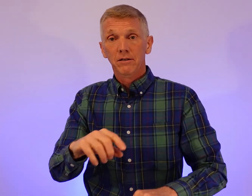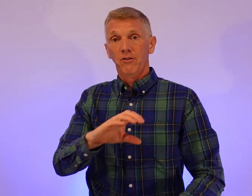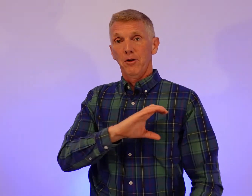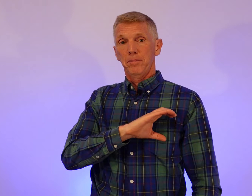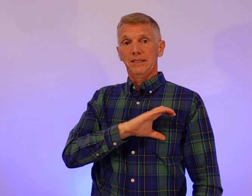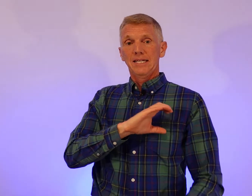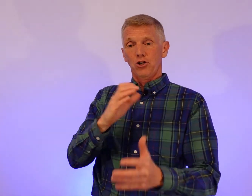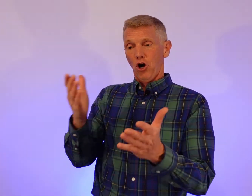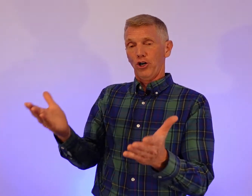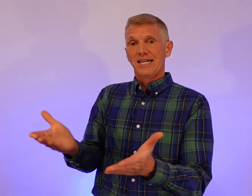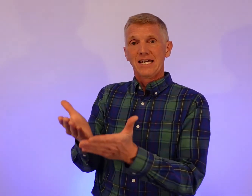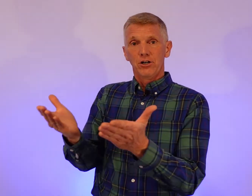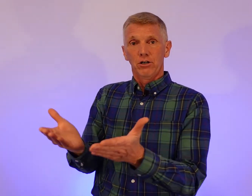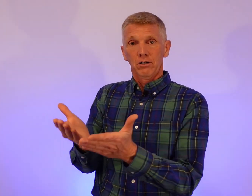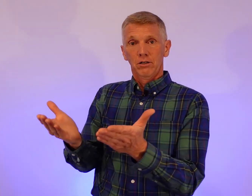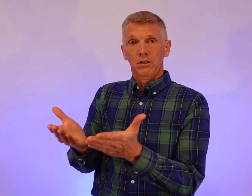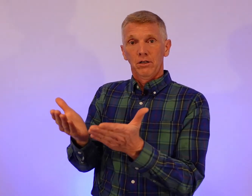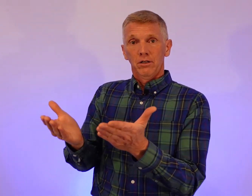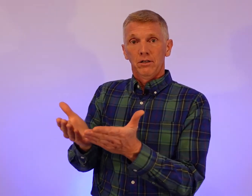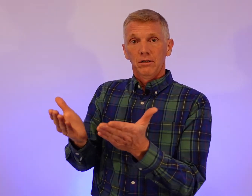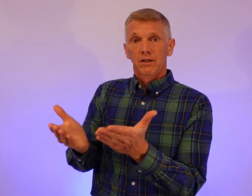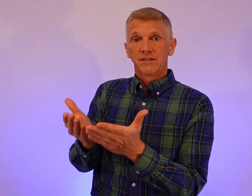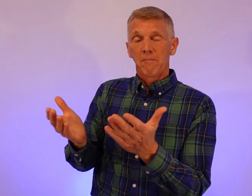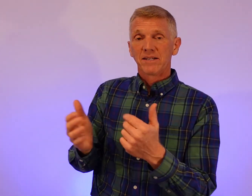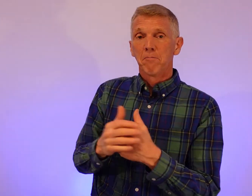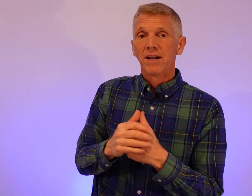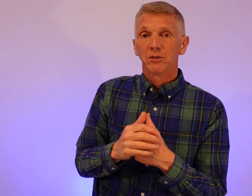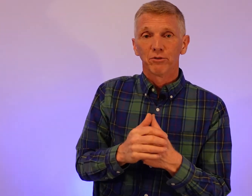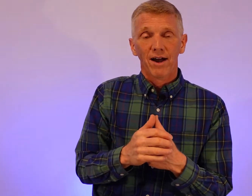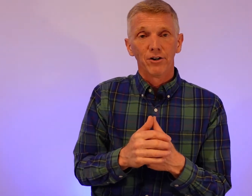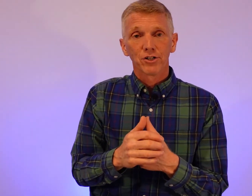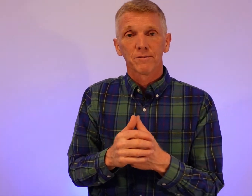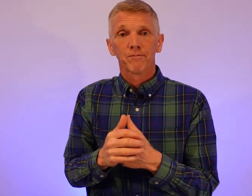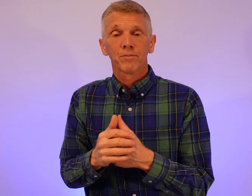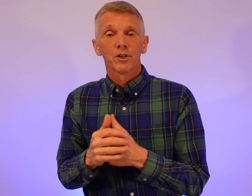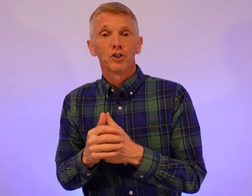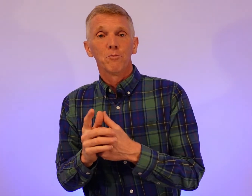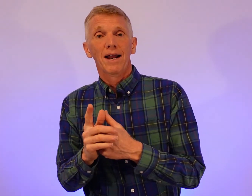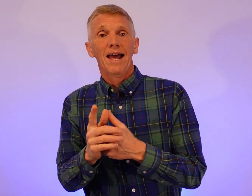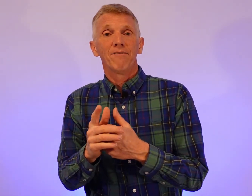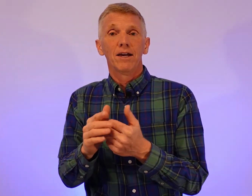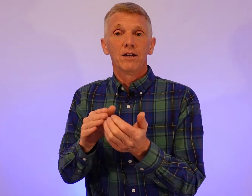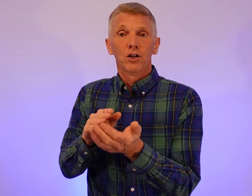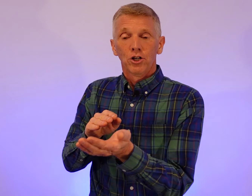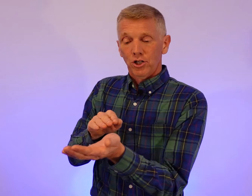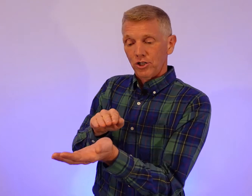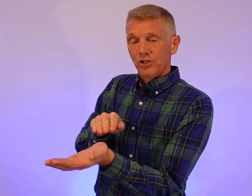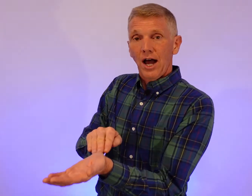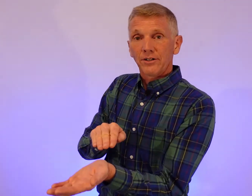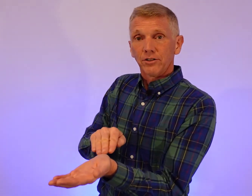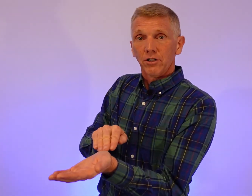The police are here. Let's talk about some medical providers. You might have a doctor,